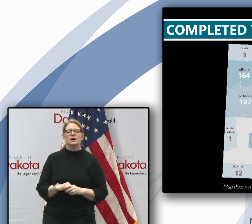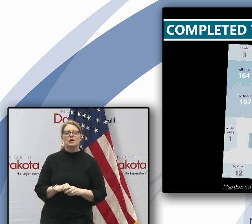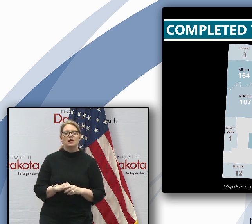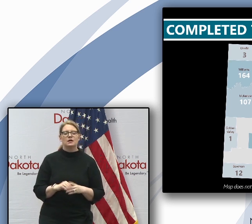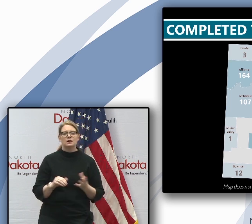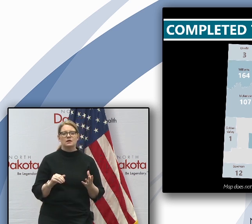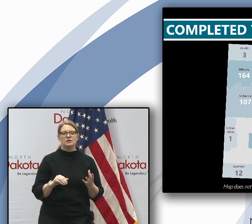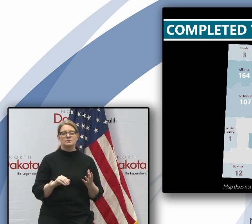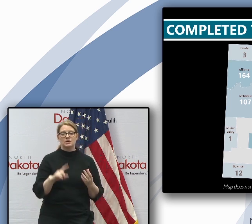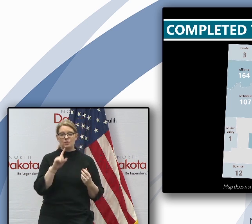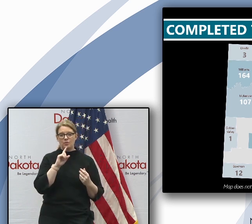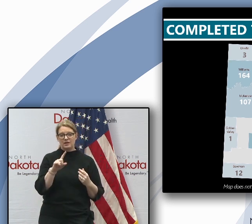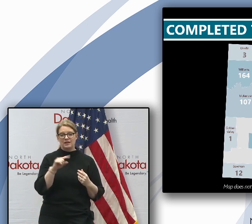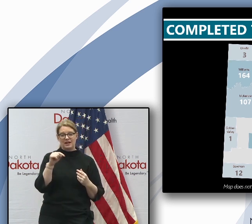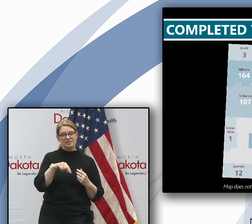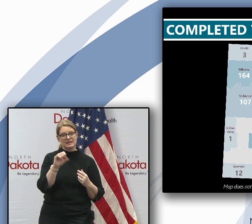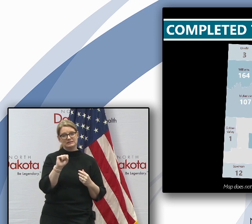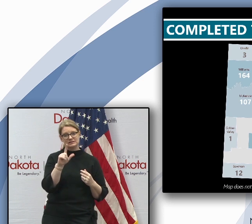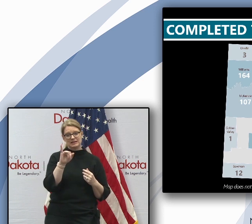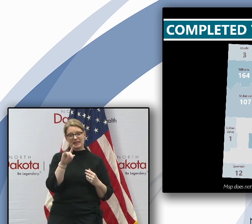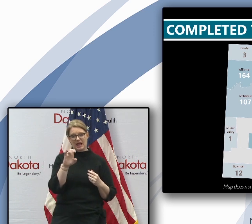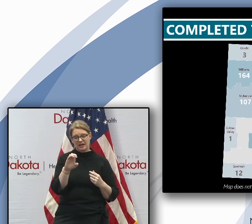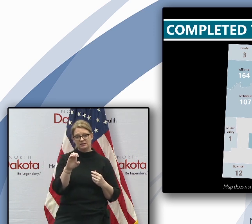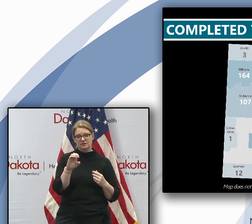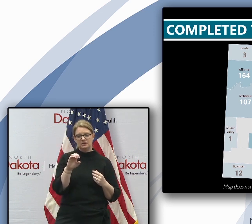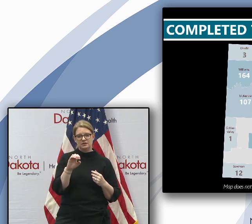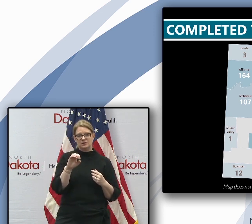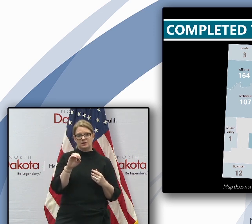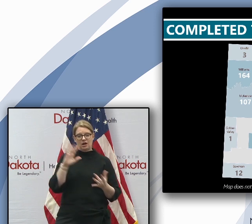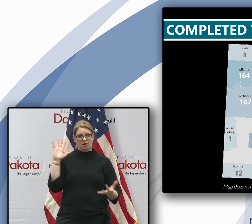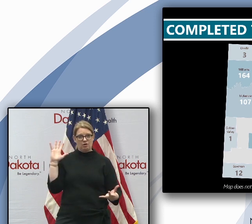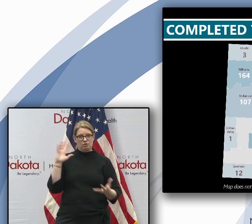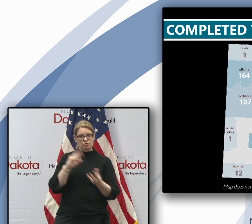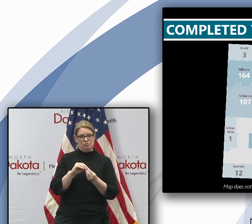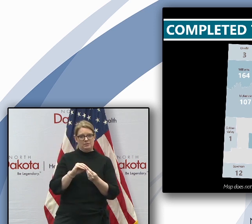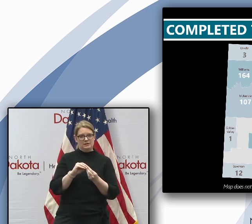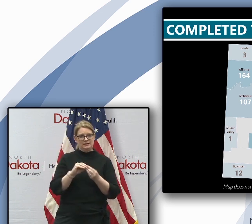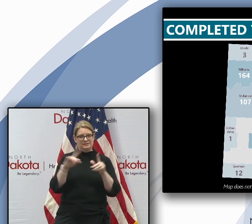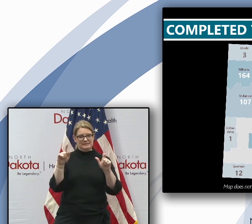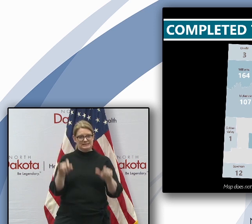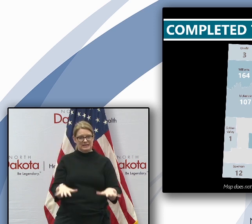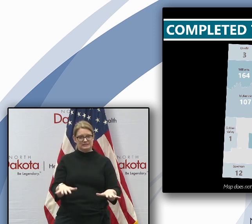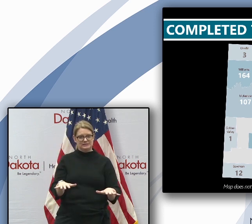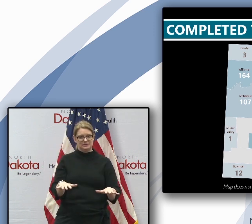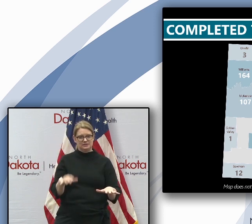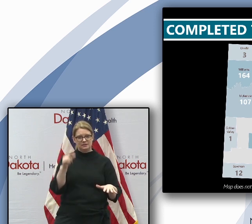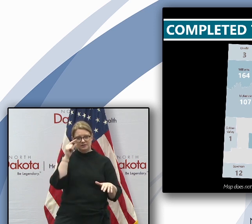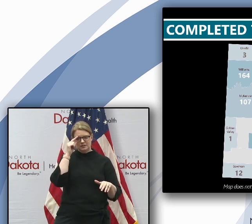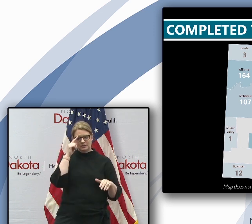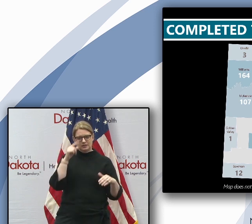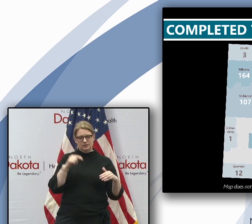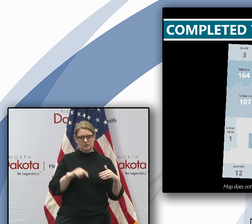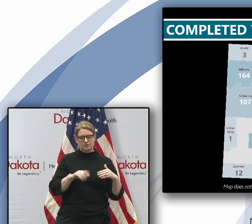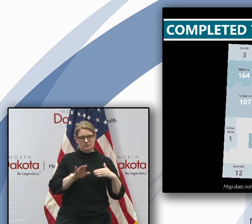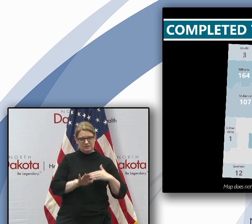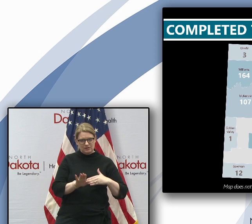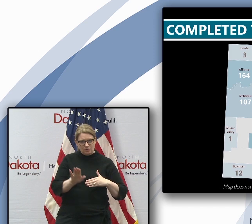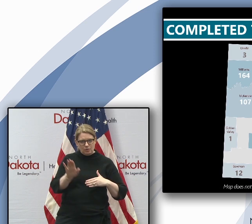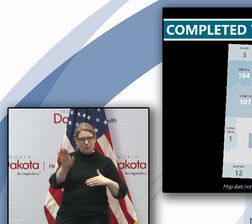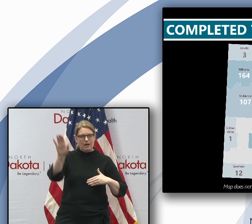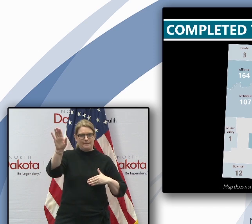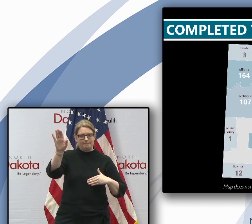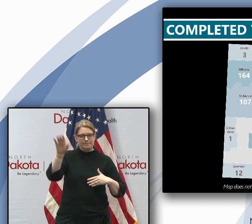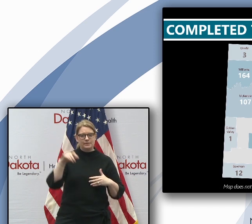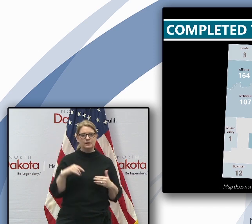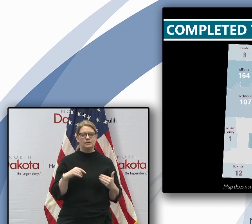curve that we want to show on the slide, which shows that our cumulative tests going back up, the key point on